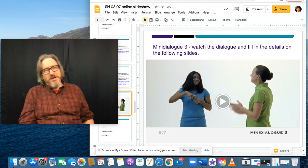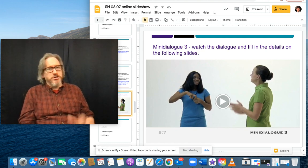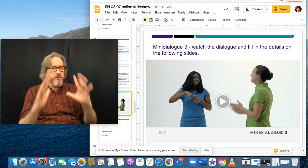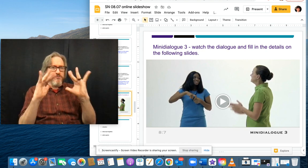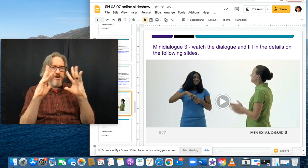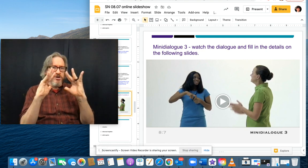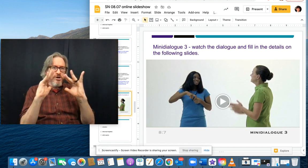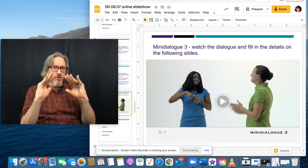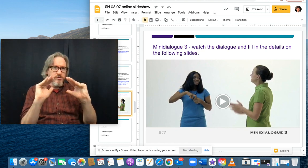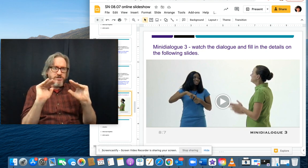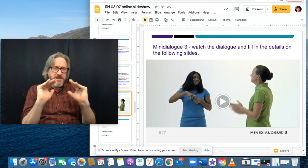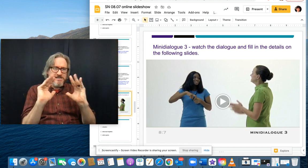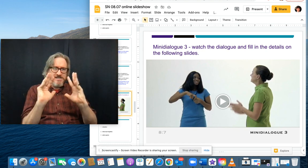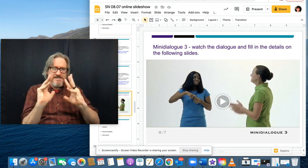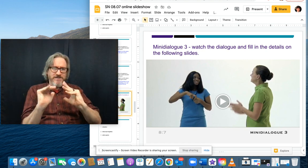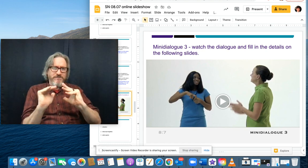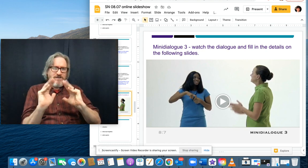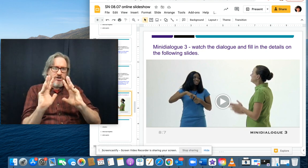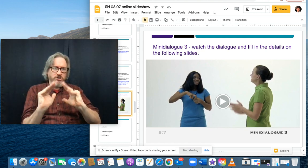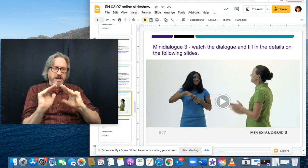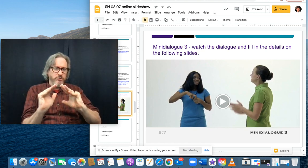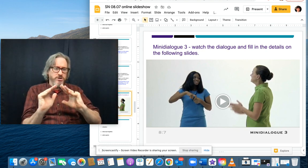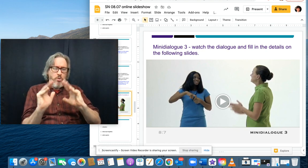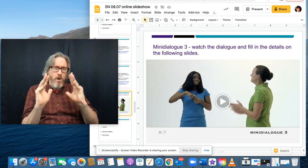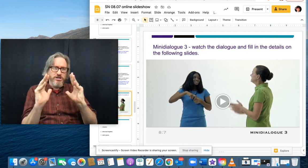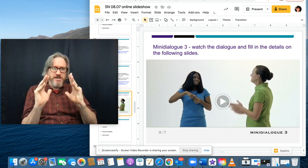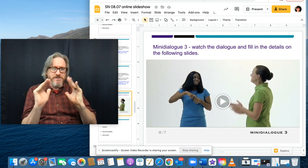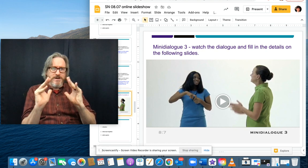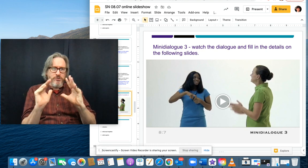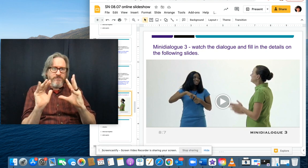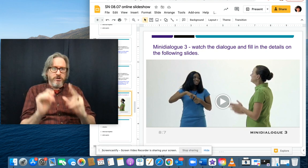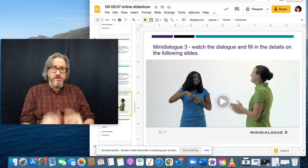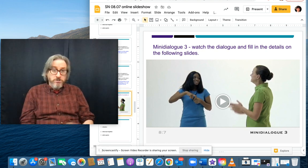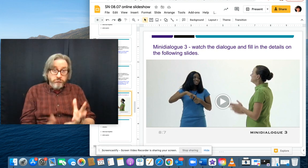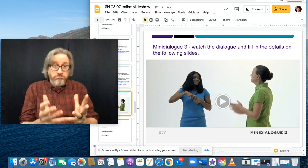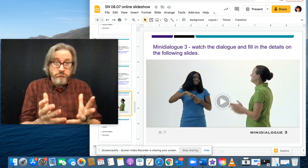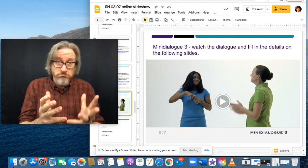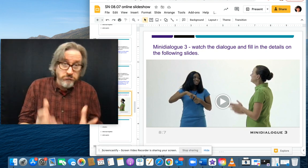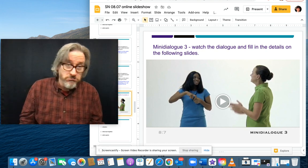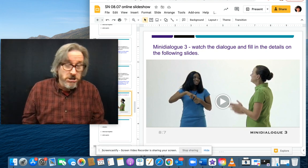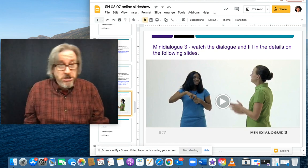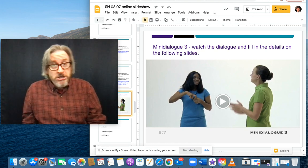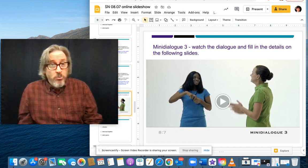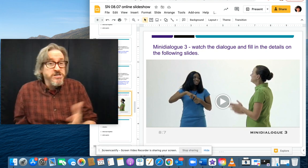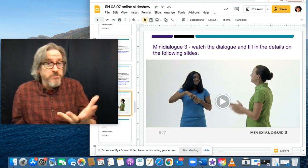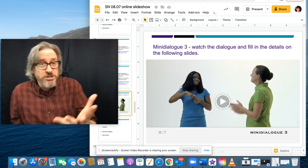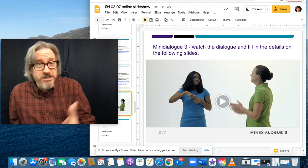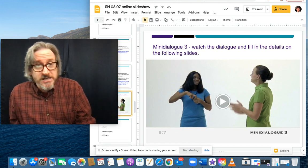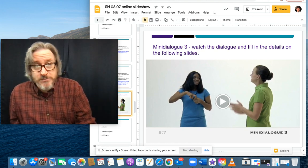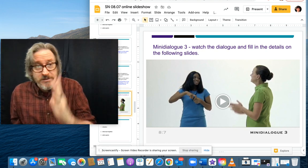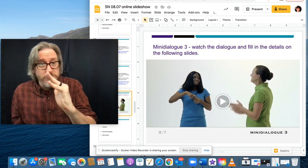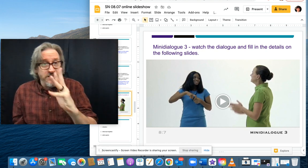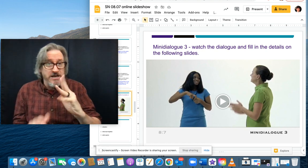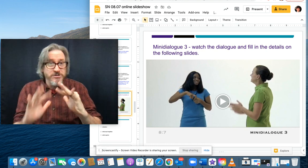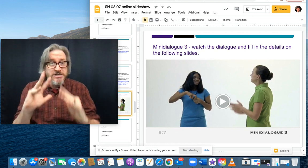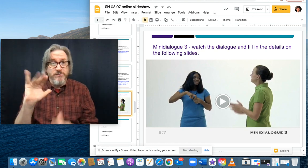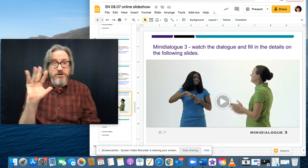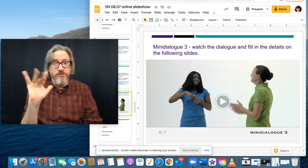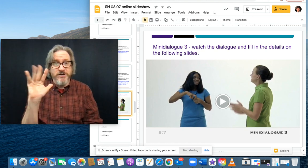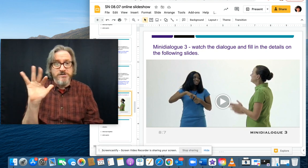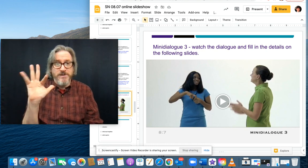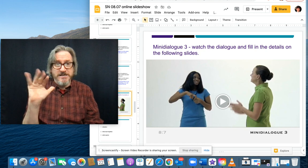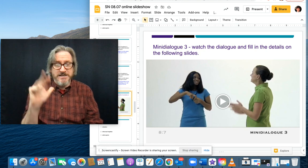have one interpreter friend who is stiff-fingered. I don't know why she doesn't bend her fingers. Once in a while she does, but most of the time